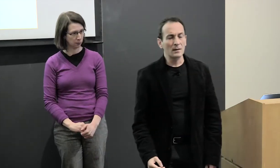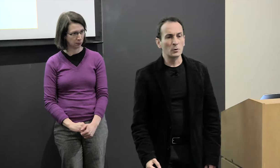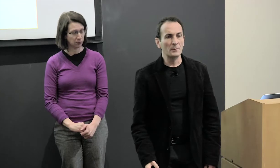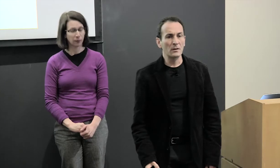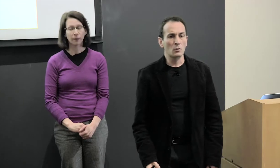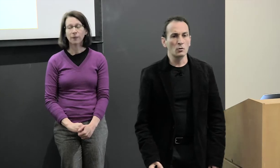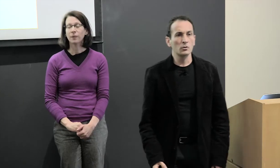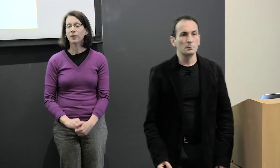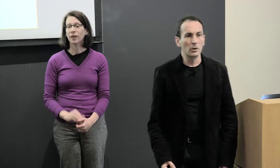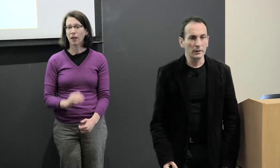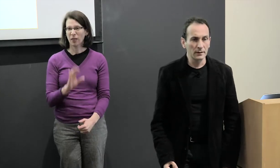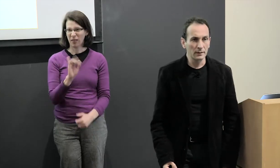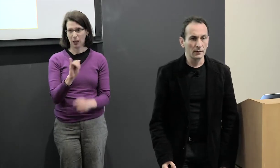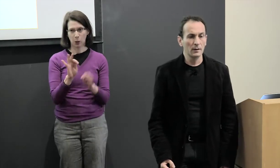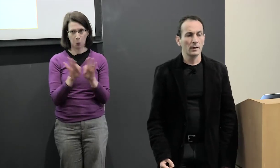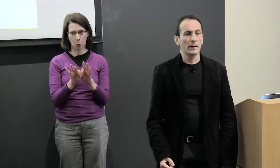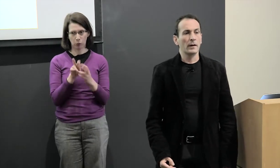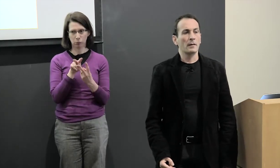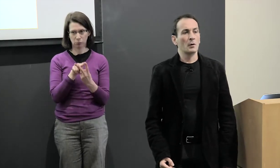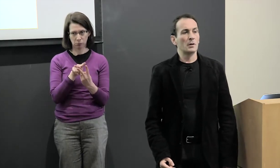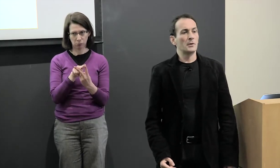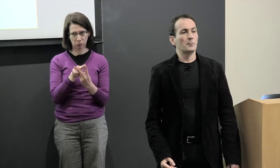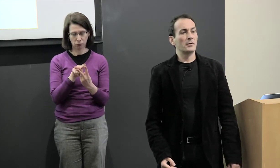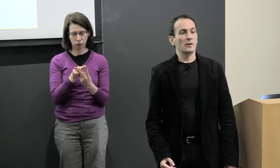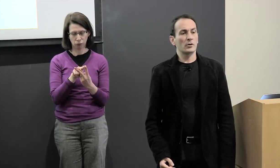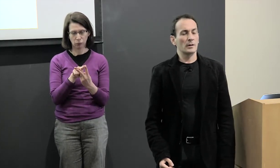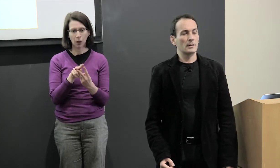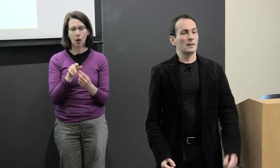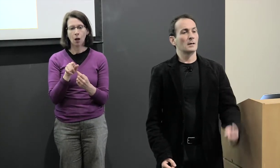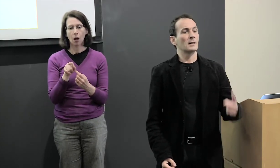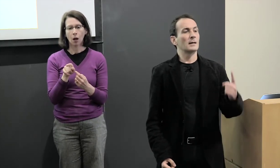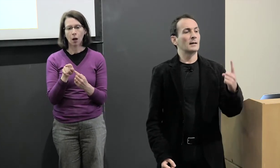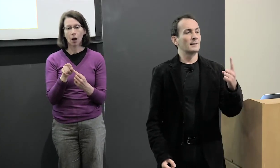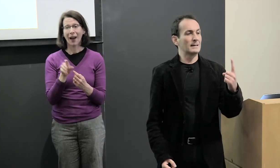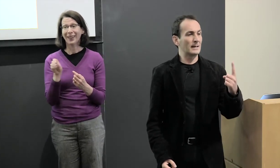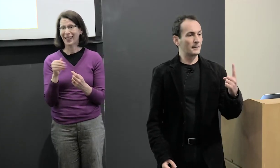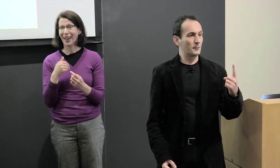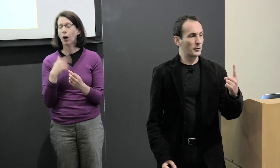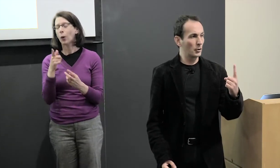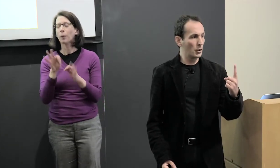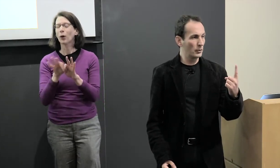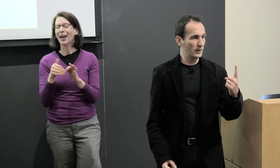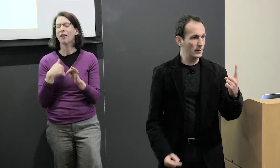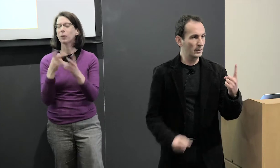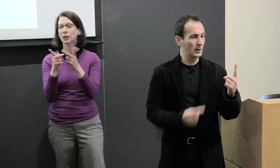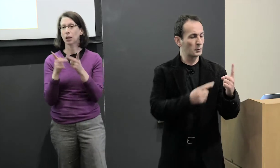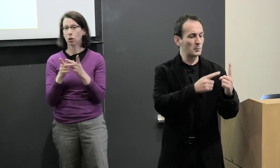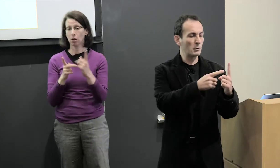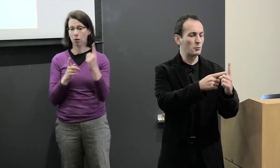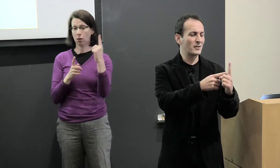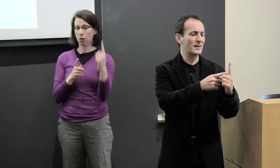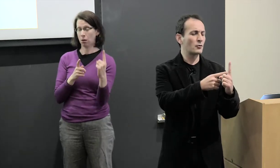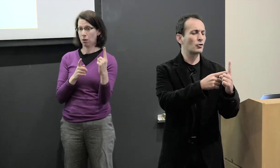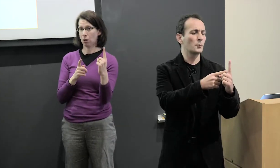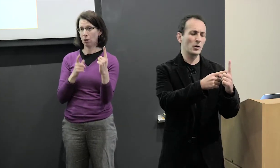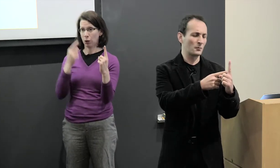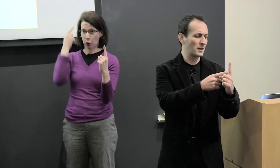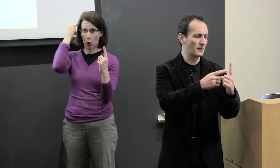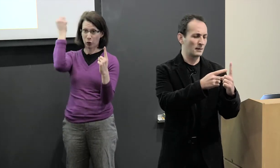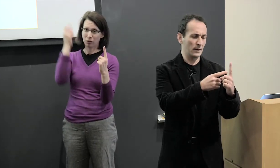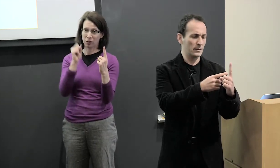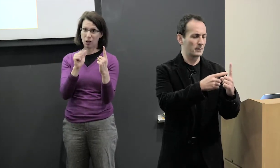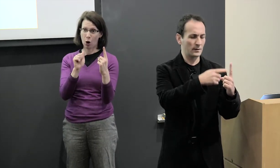Then, and that will be the crucial part, there will be a position on the left for Sarkozy. It will be represented